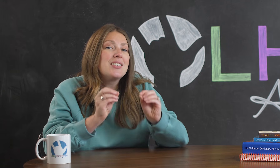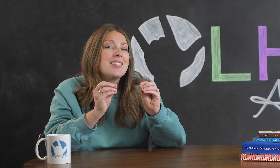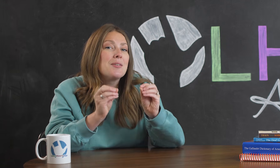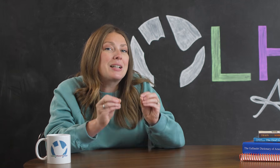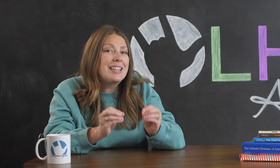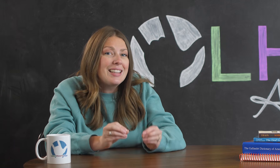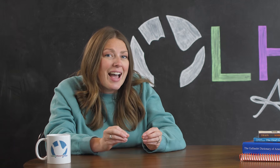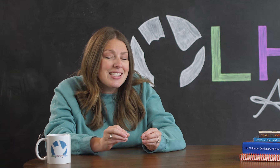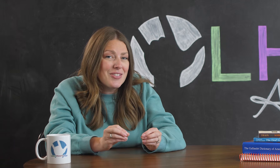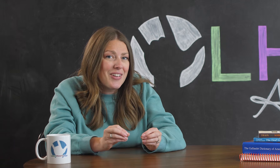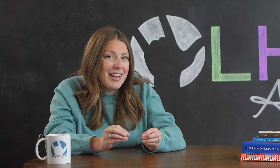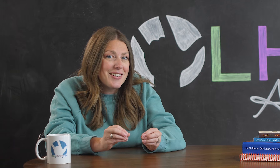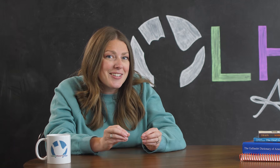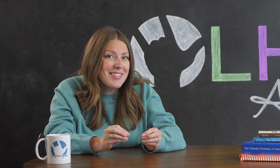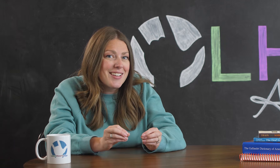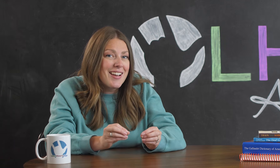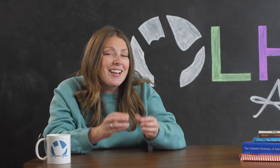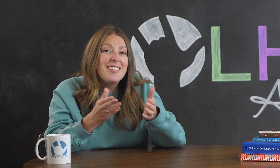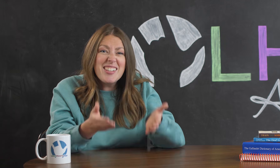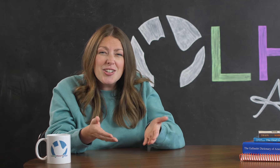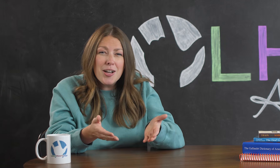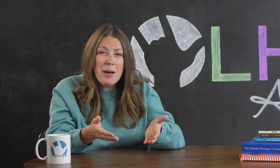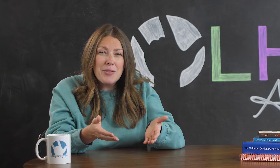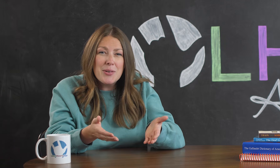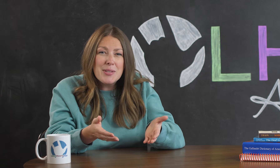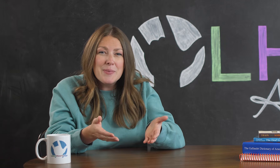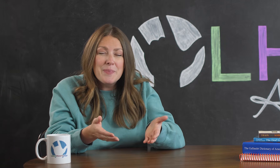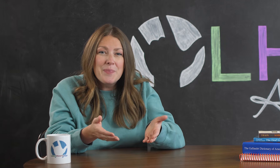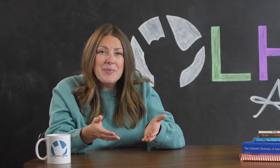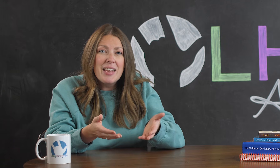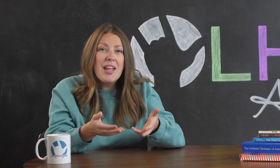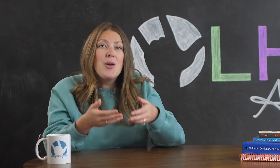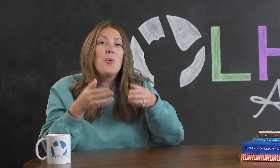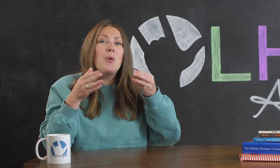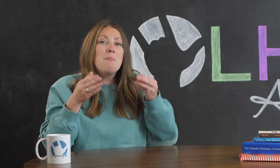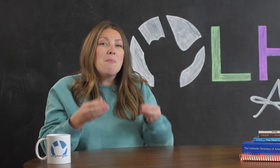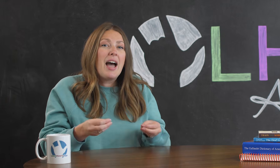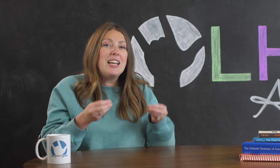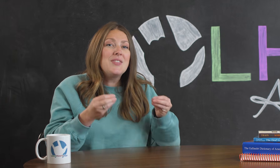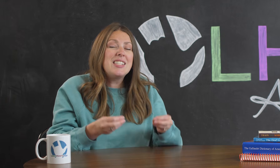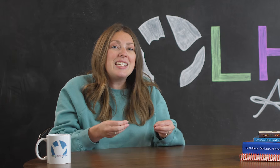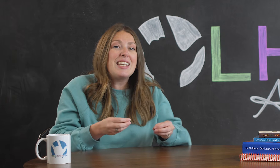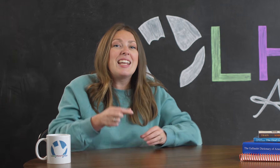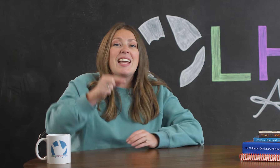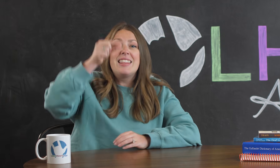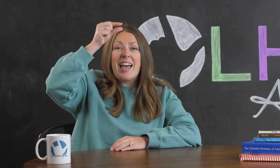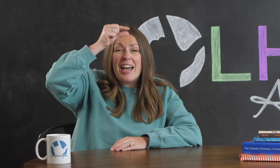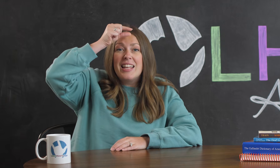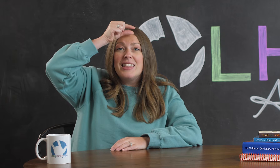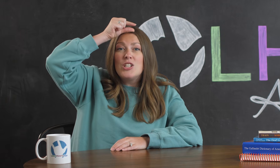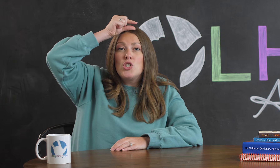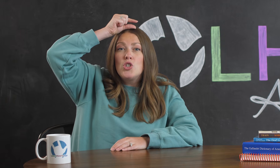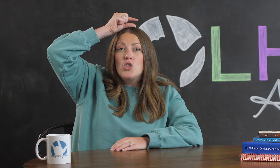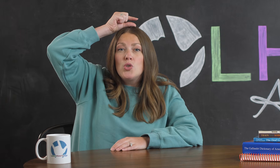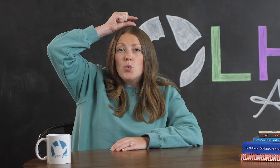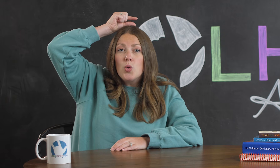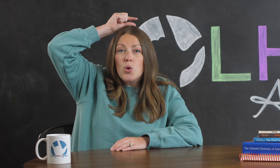some classifiers. Let's talk about those. We might have seen that the